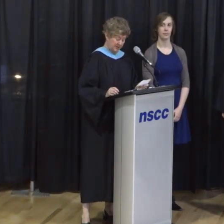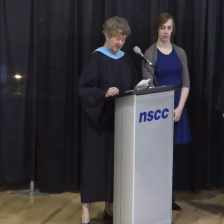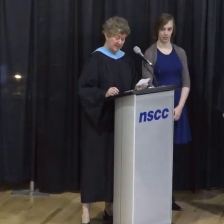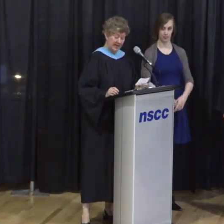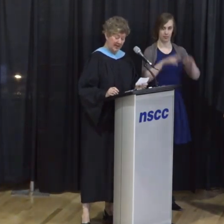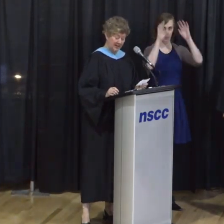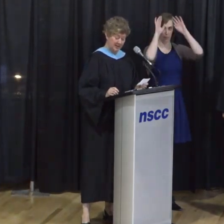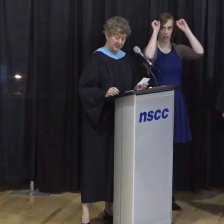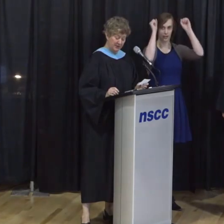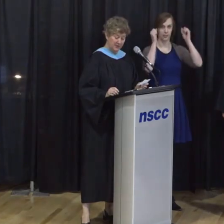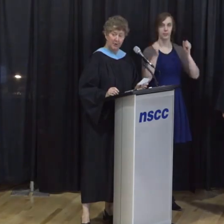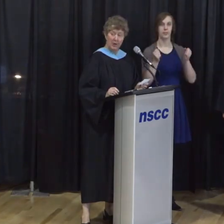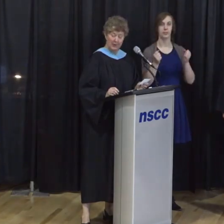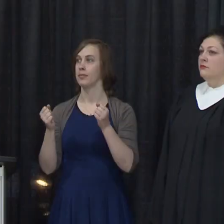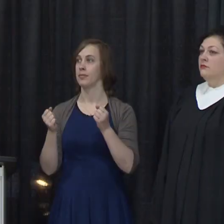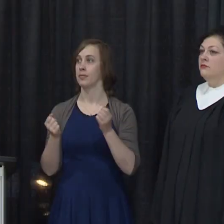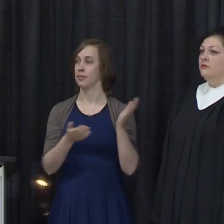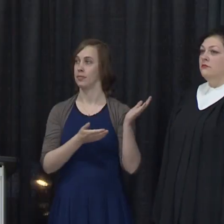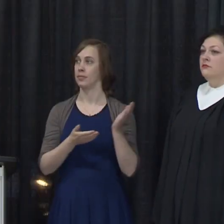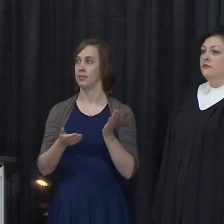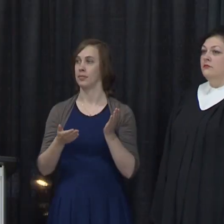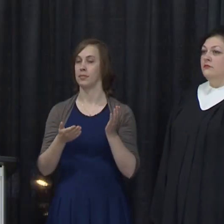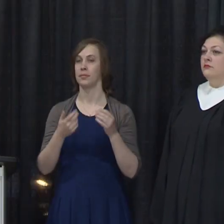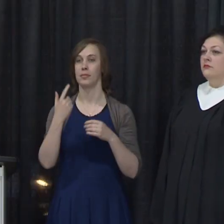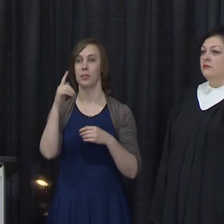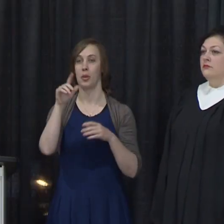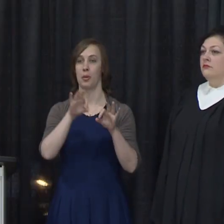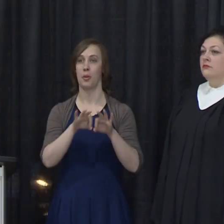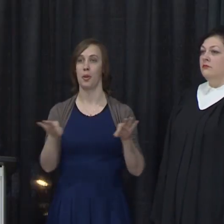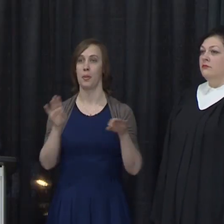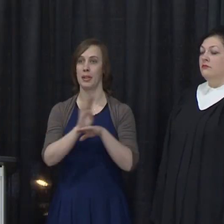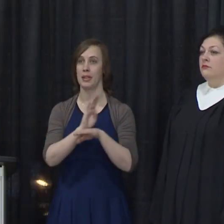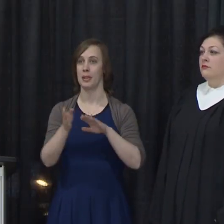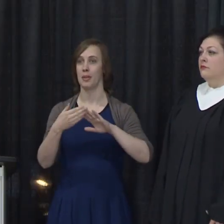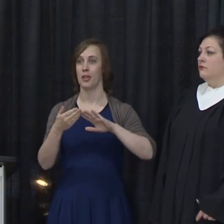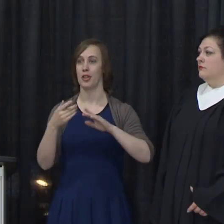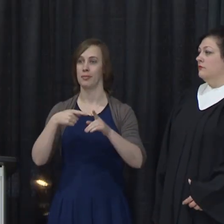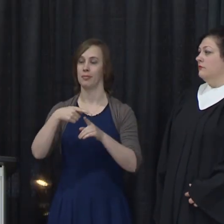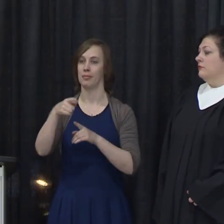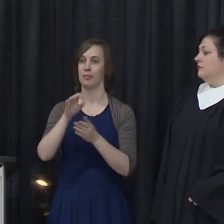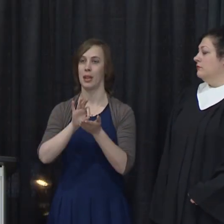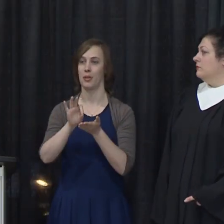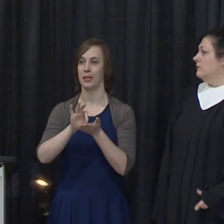Mr. President, the candidates for the Diploma in Business Administration Accounting.